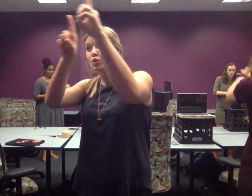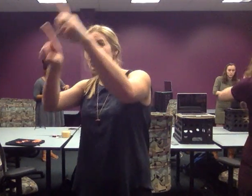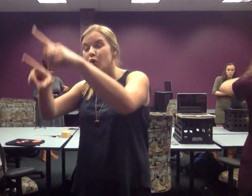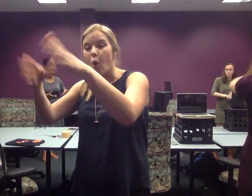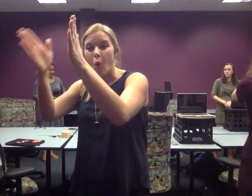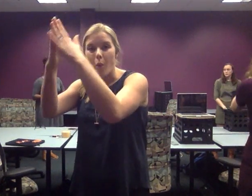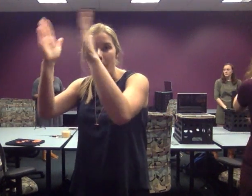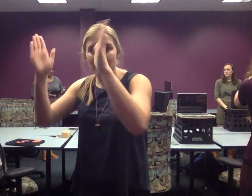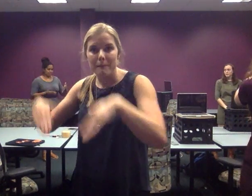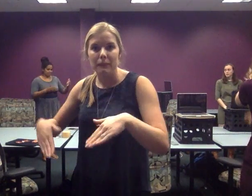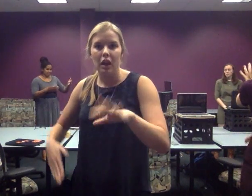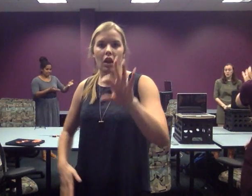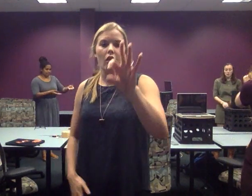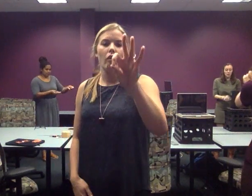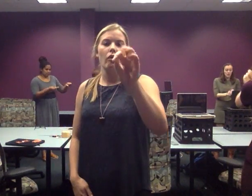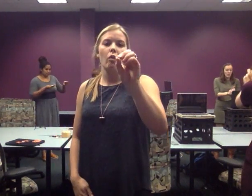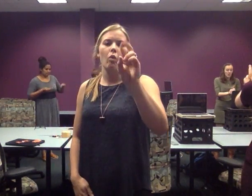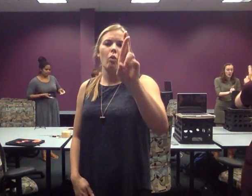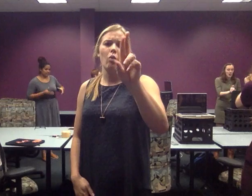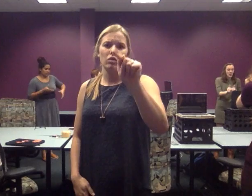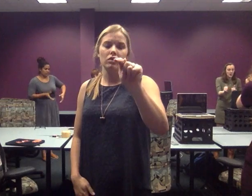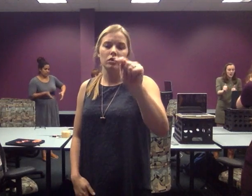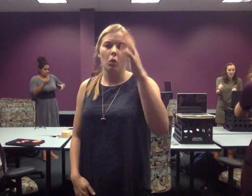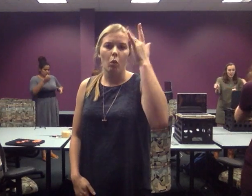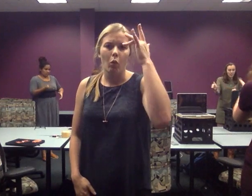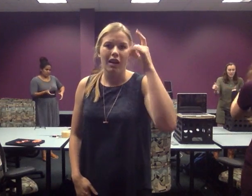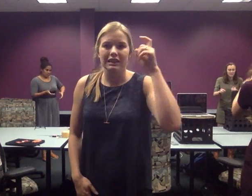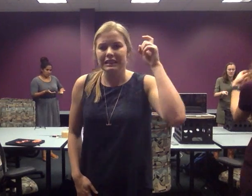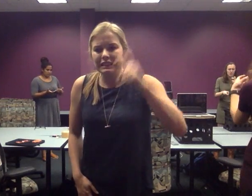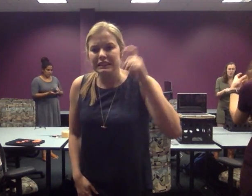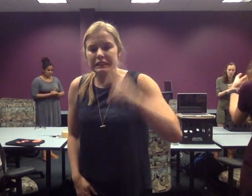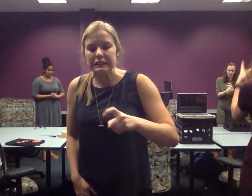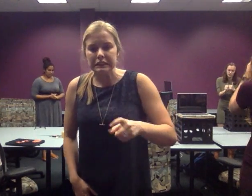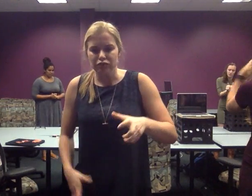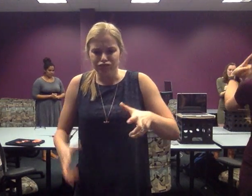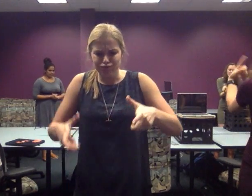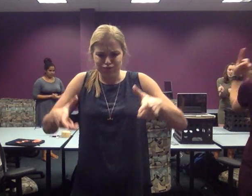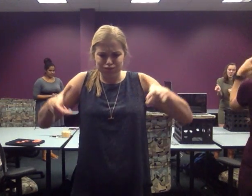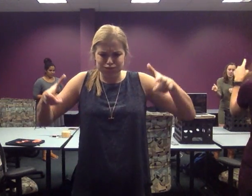Now, it was a long, hard journey, and we are talking about March